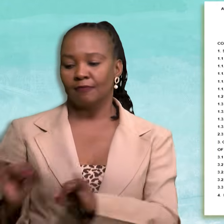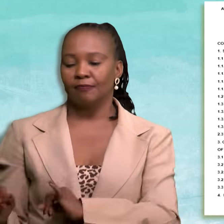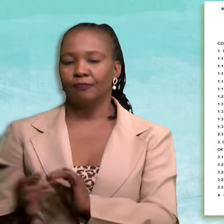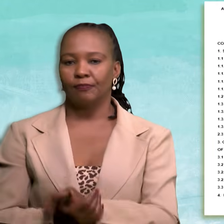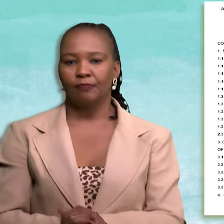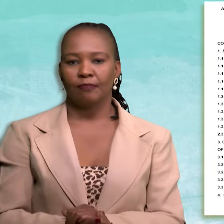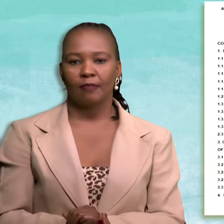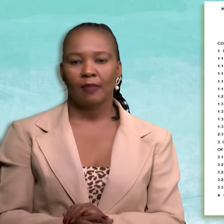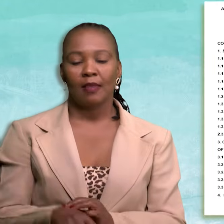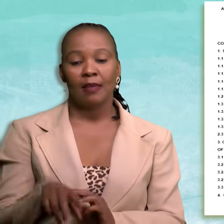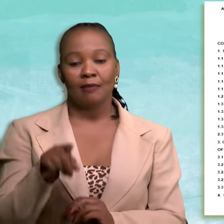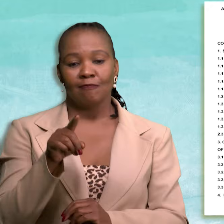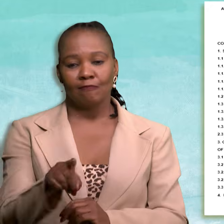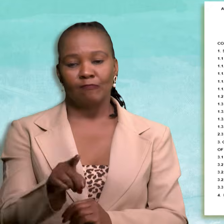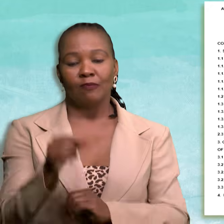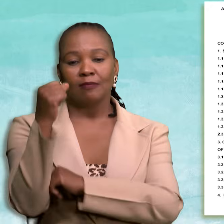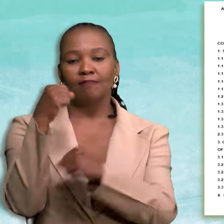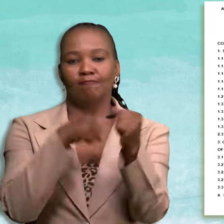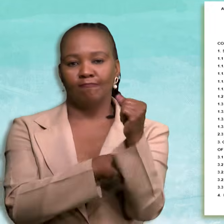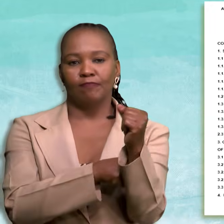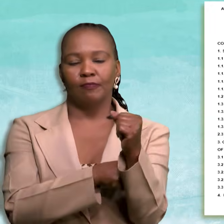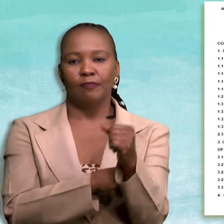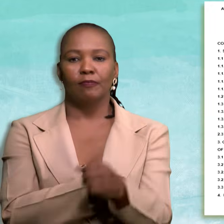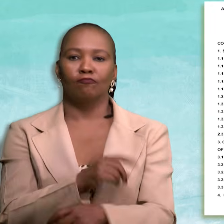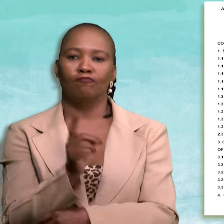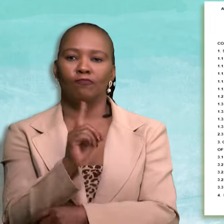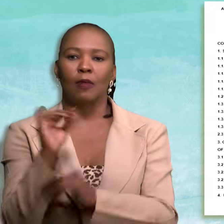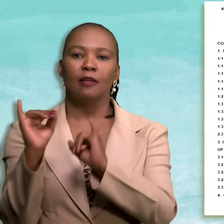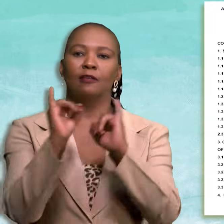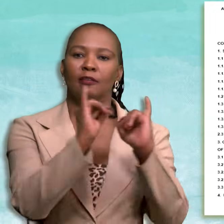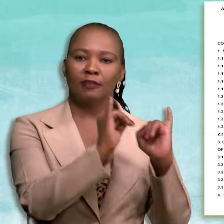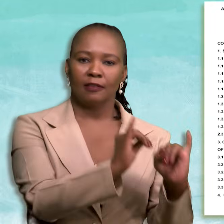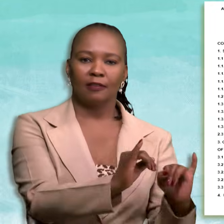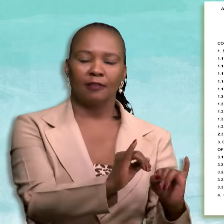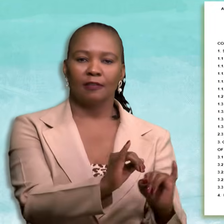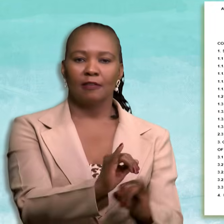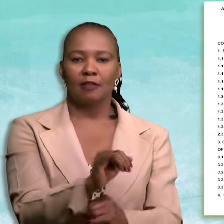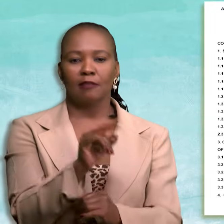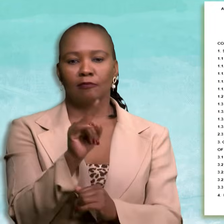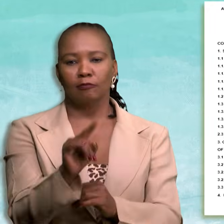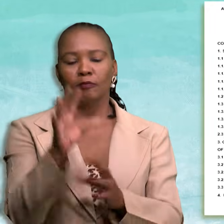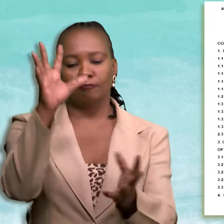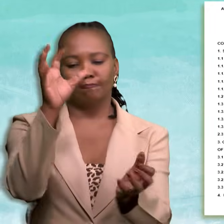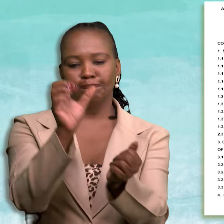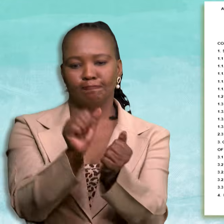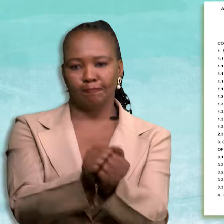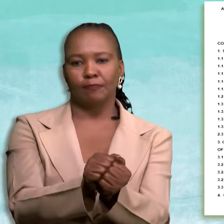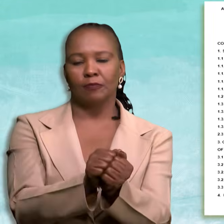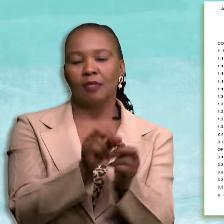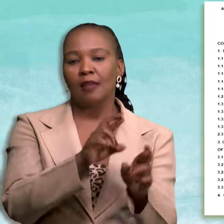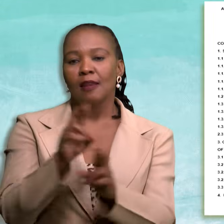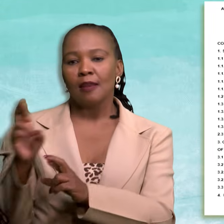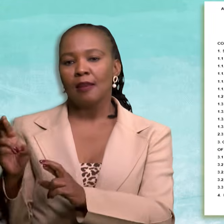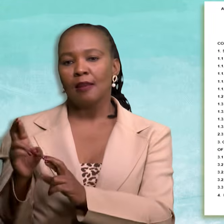cited. The usual structure that is followed is an introduction that outlines the terms